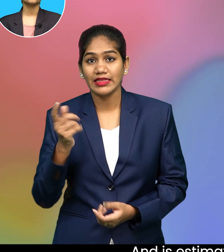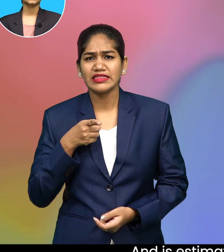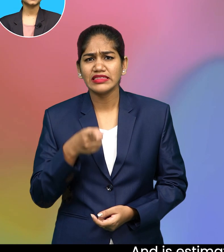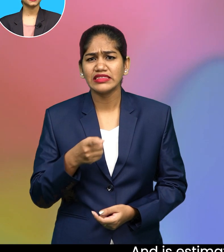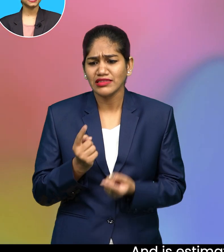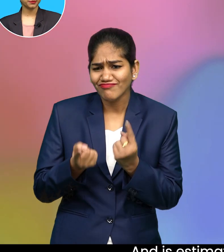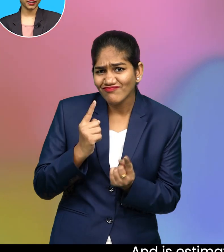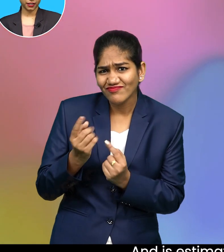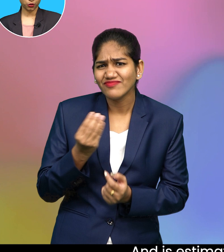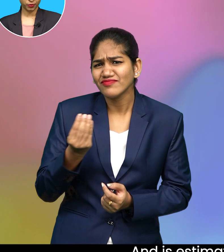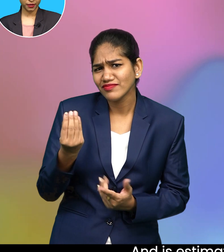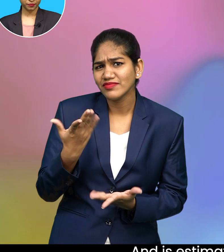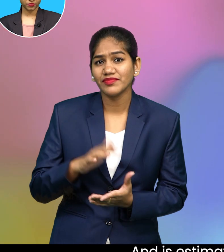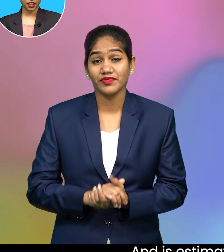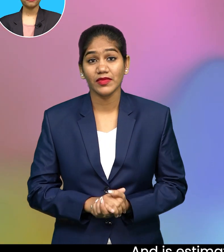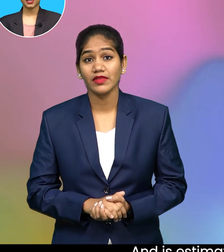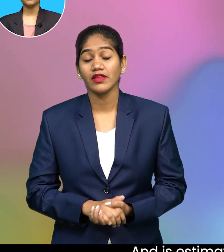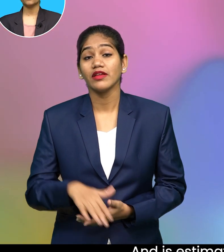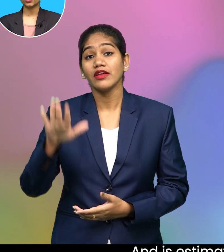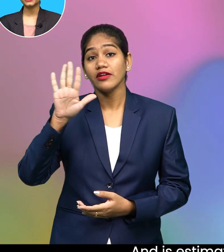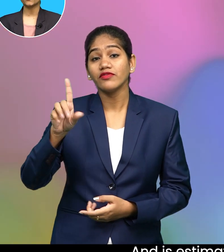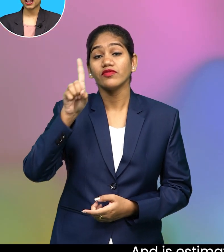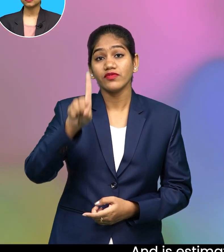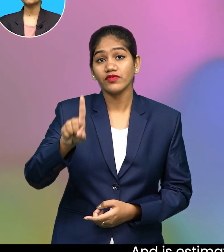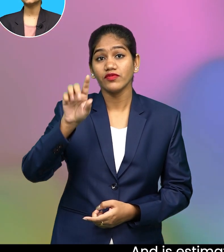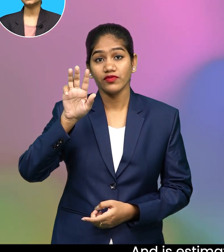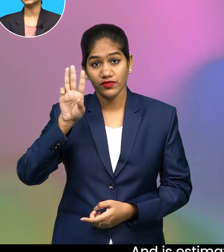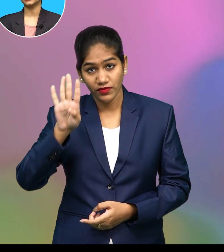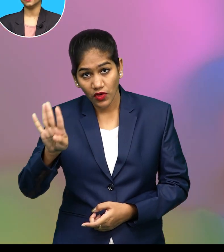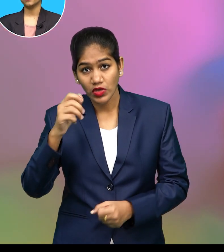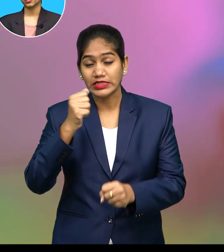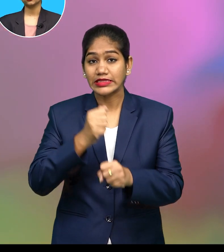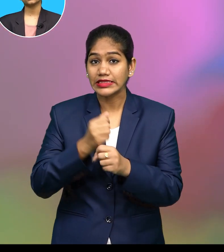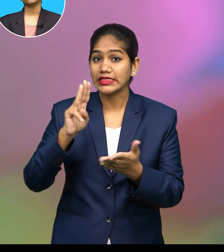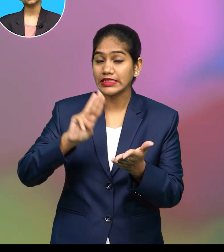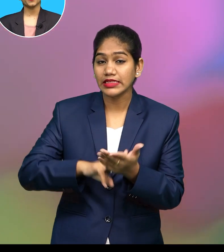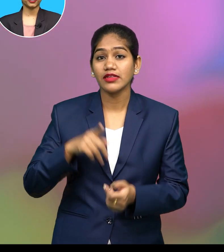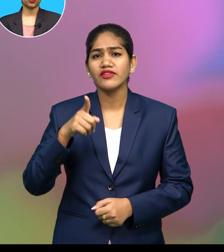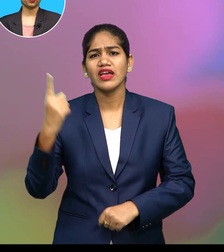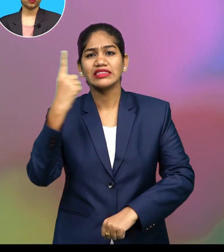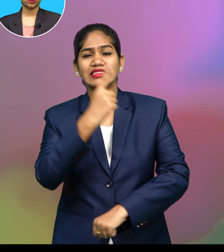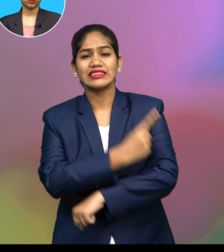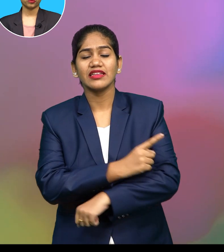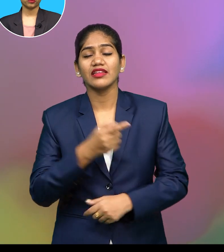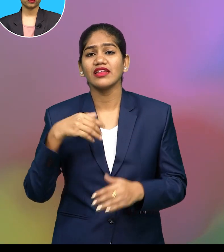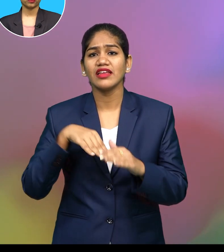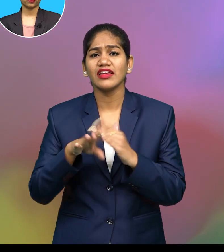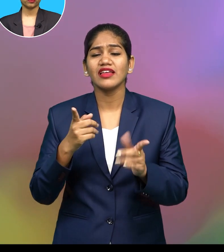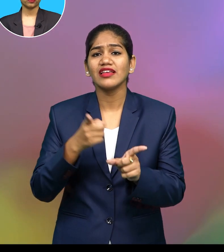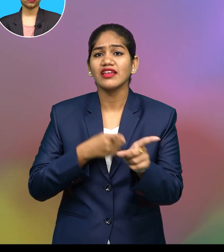and is estimated to be 514 grams per day in 2022.